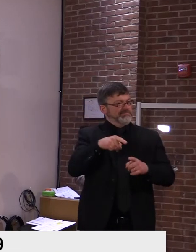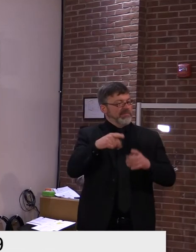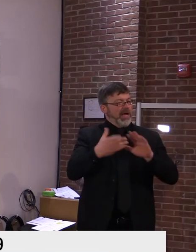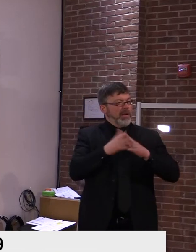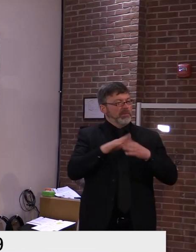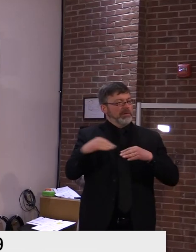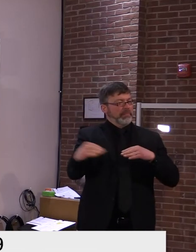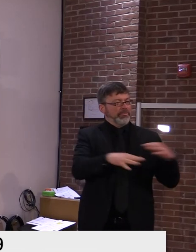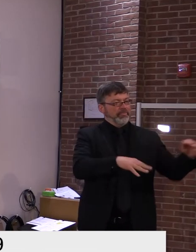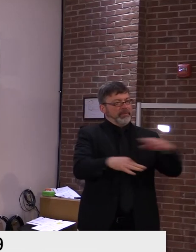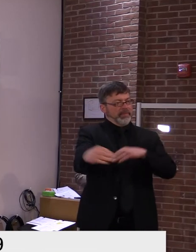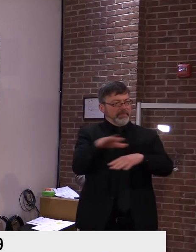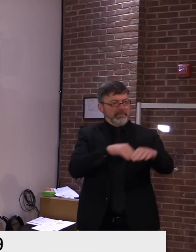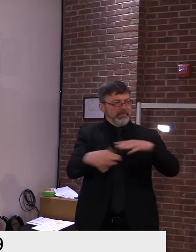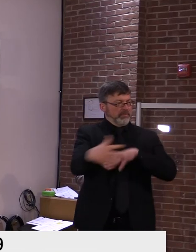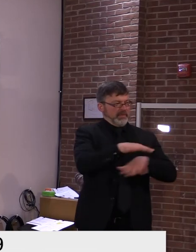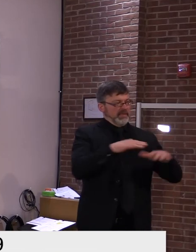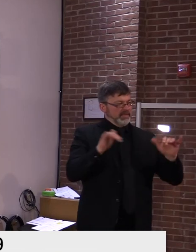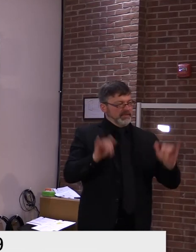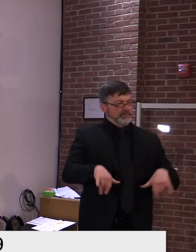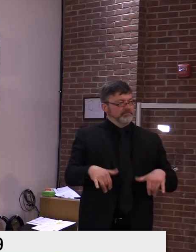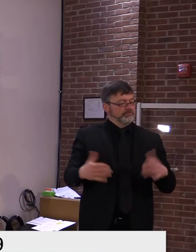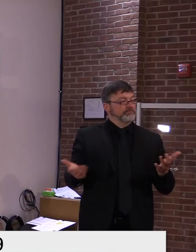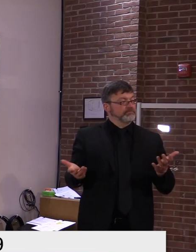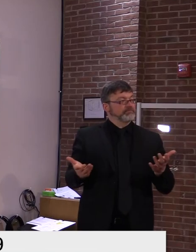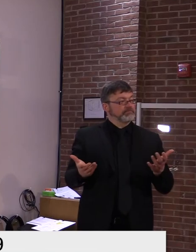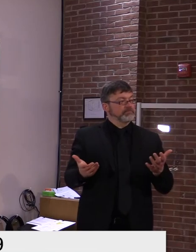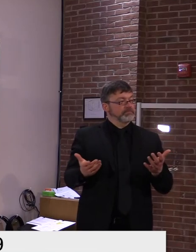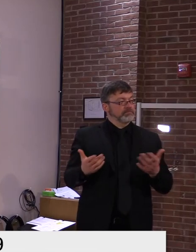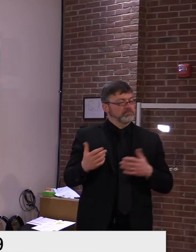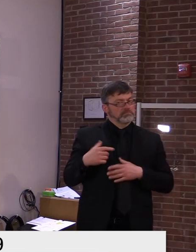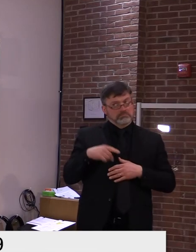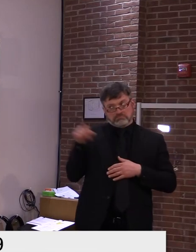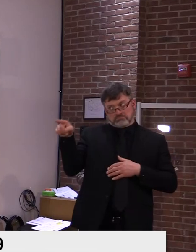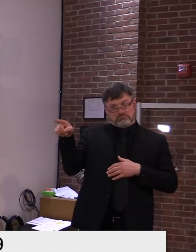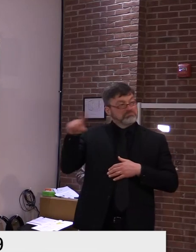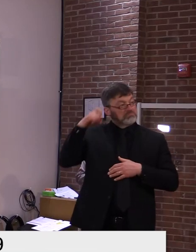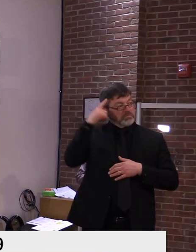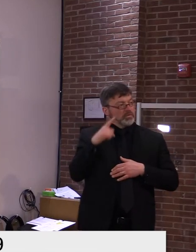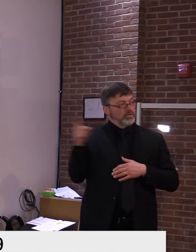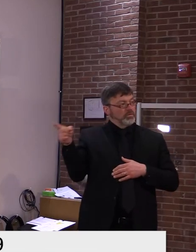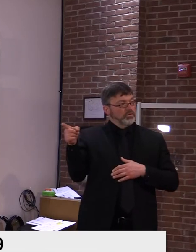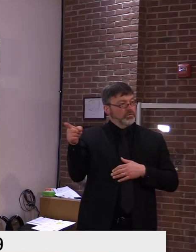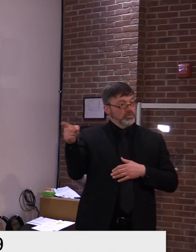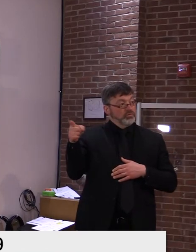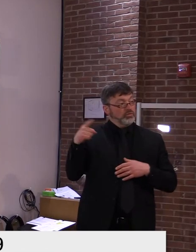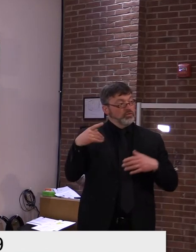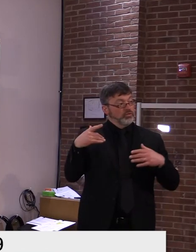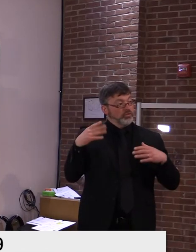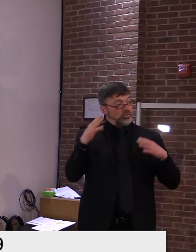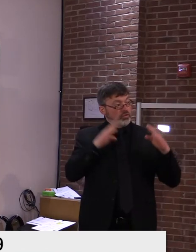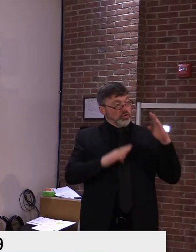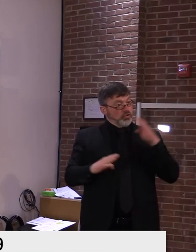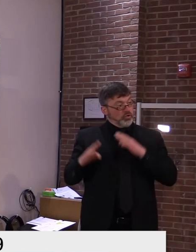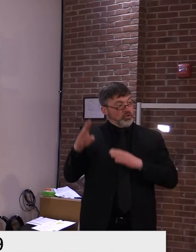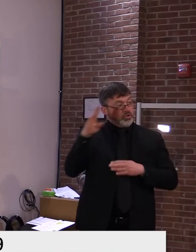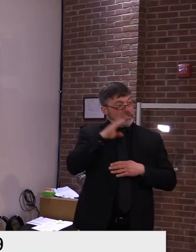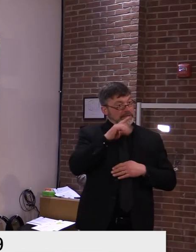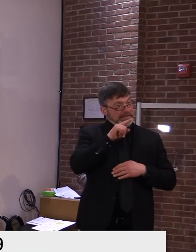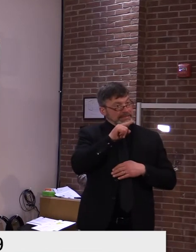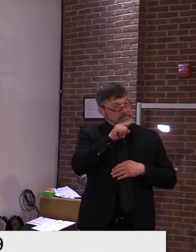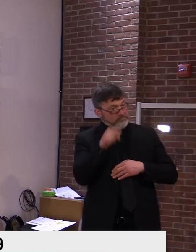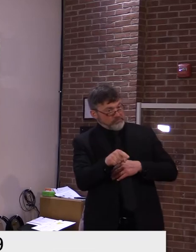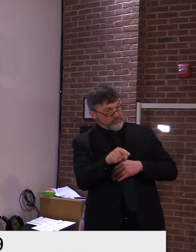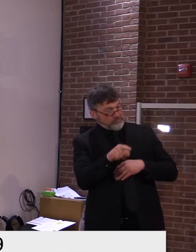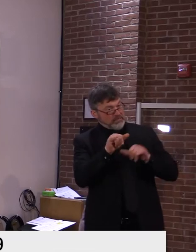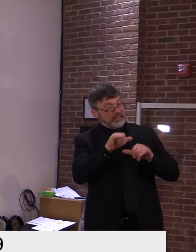are you that a potential rising number of cases, especially among younger people, might upend your hopes to get schools more